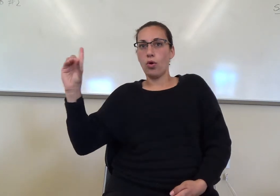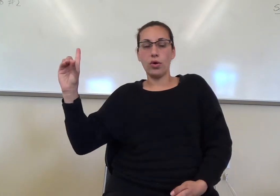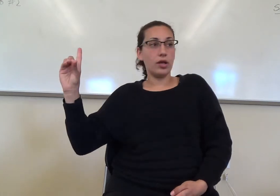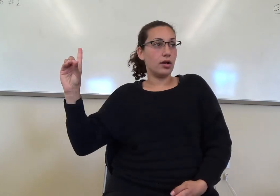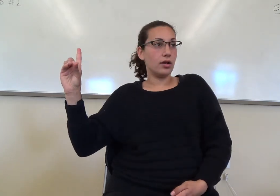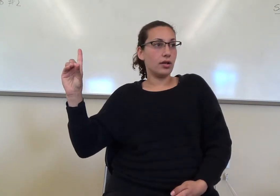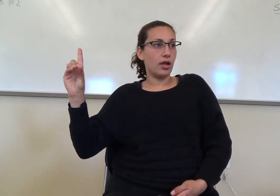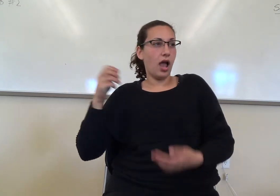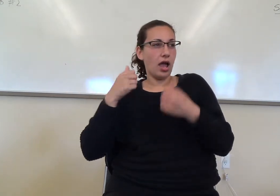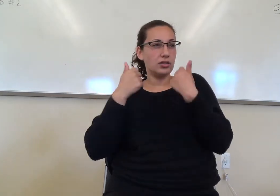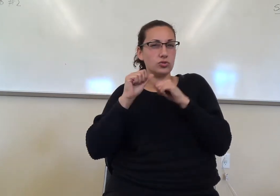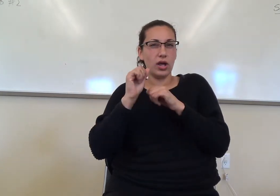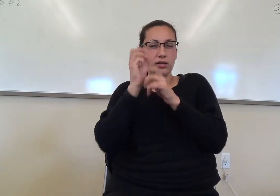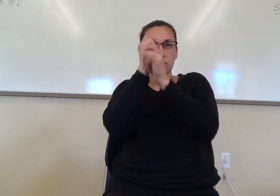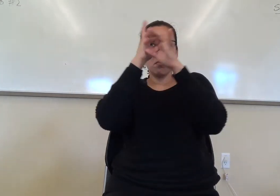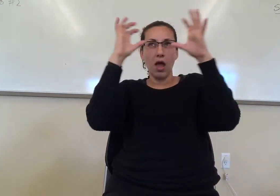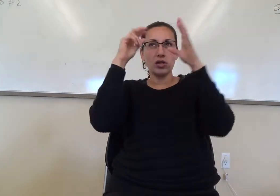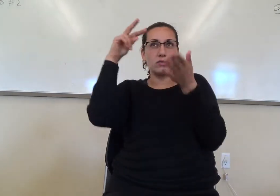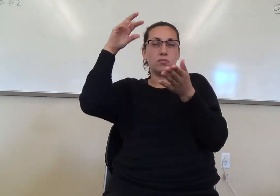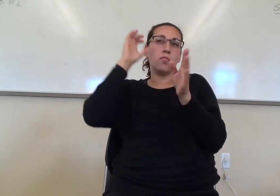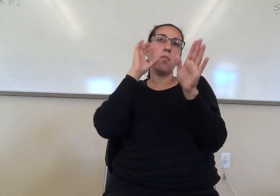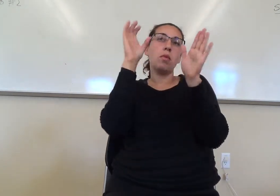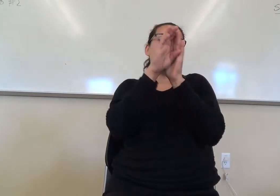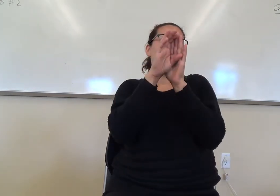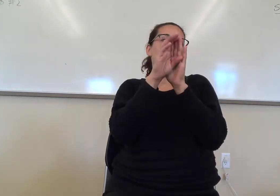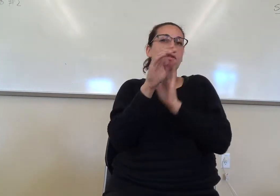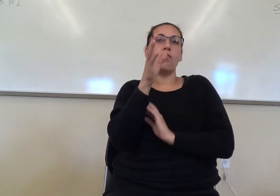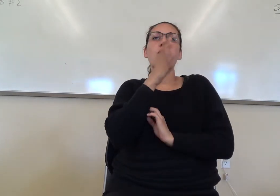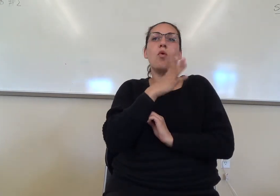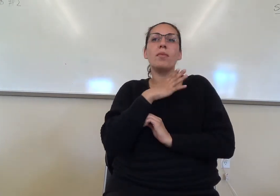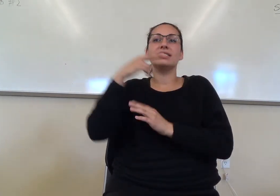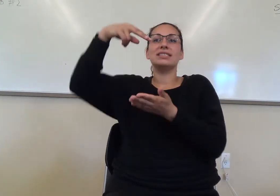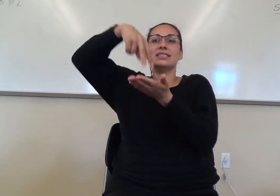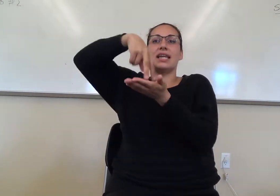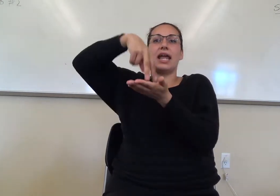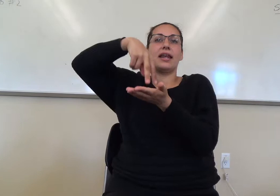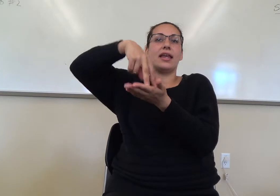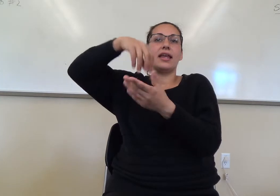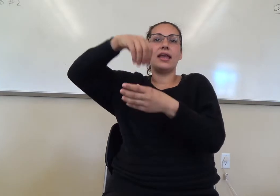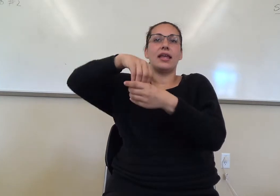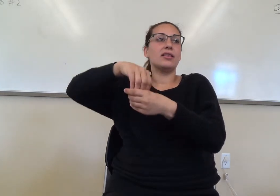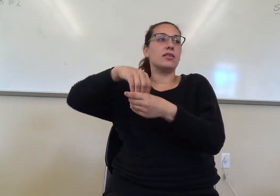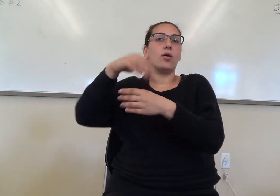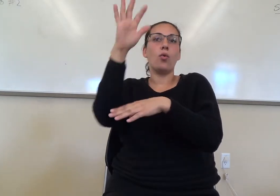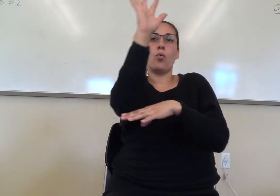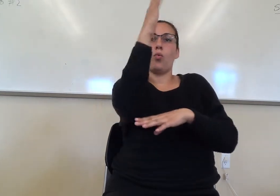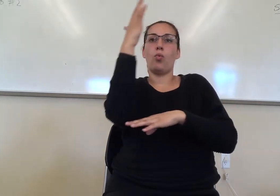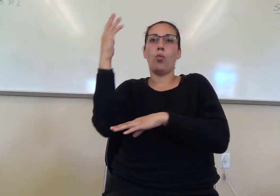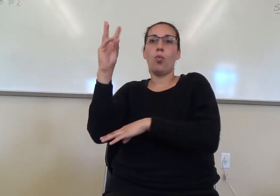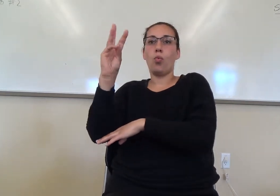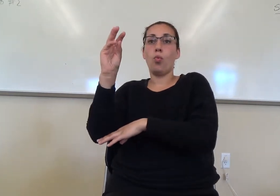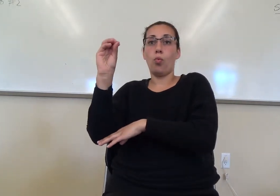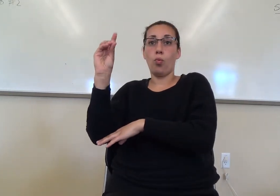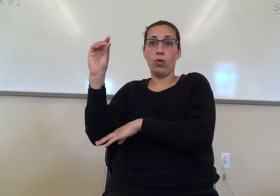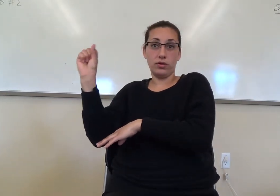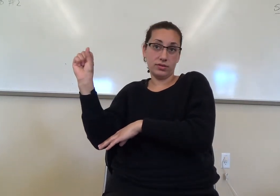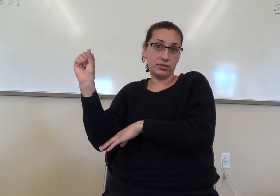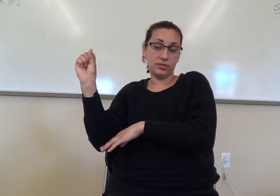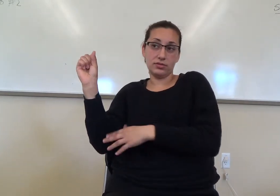I make a picture of her standing in the woods. And, and then that helps me remember her last name. Yeah, you make this silly image